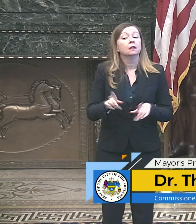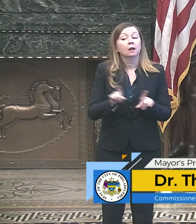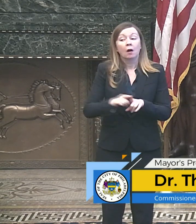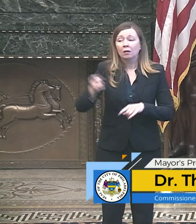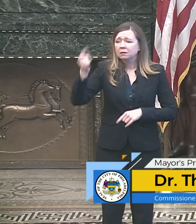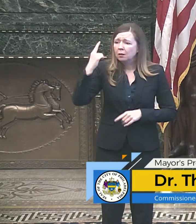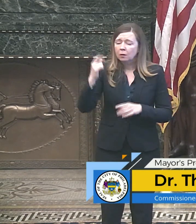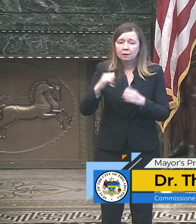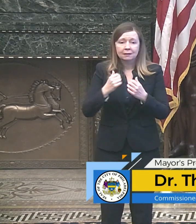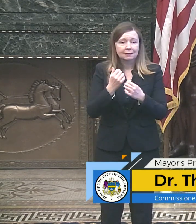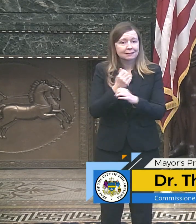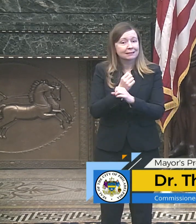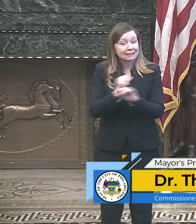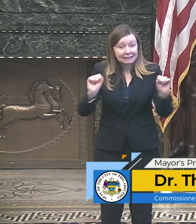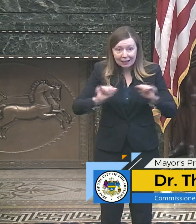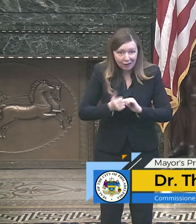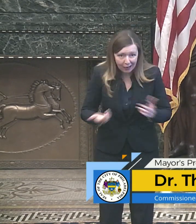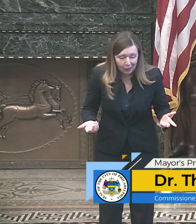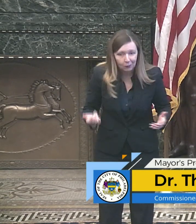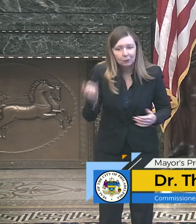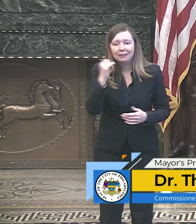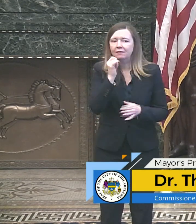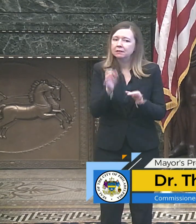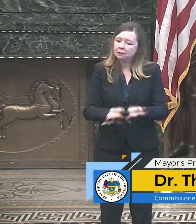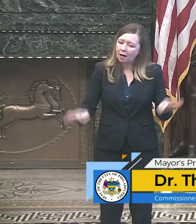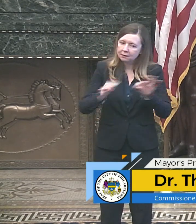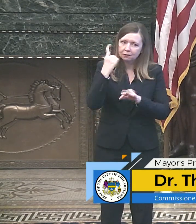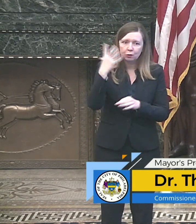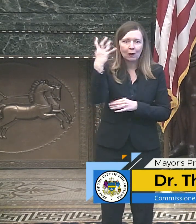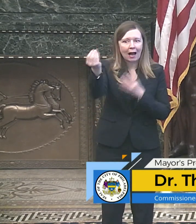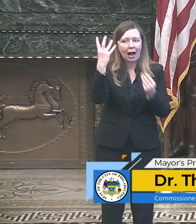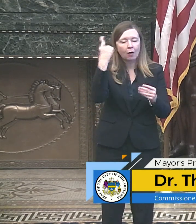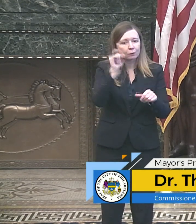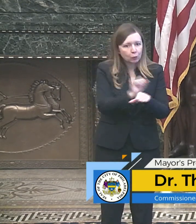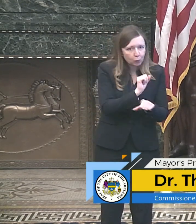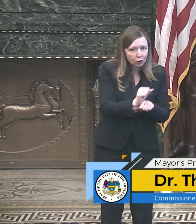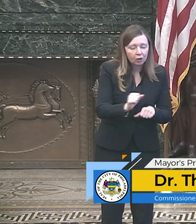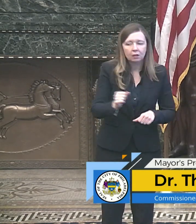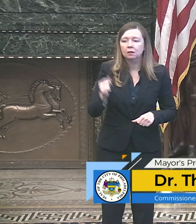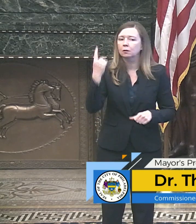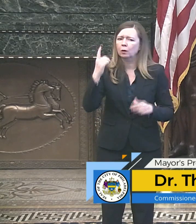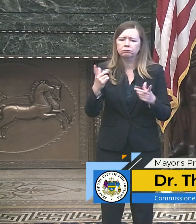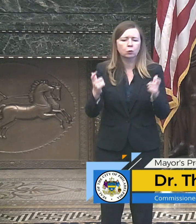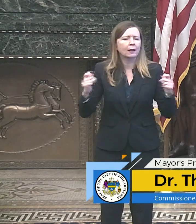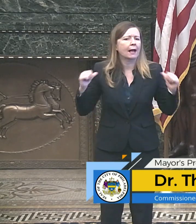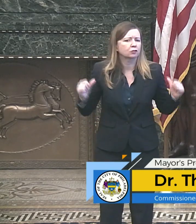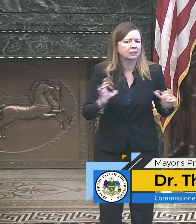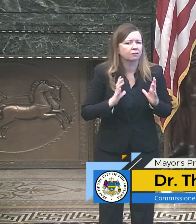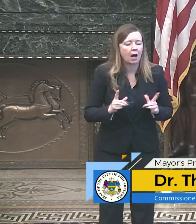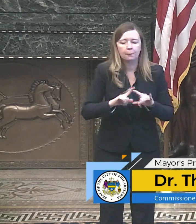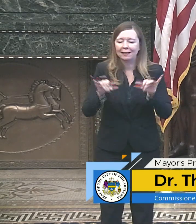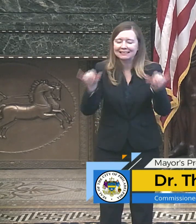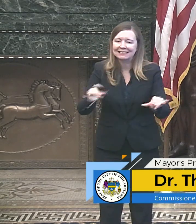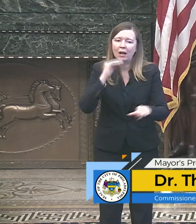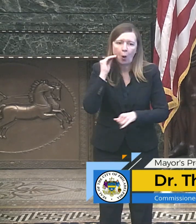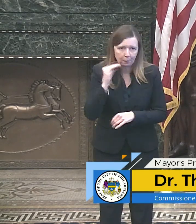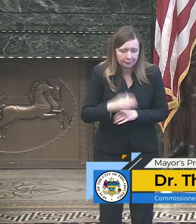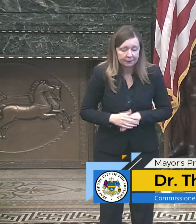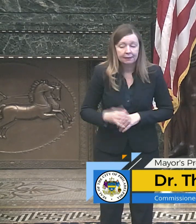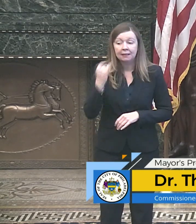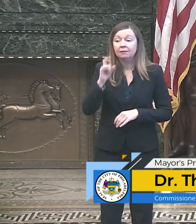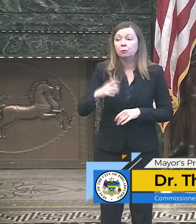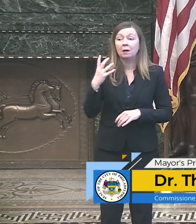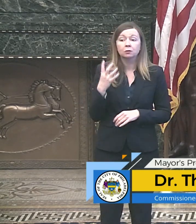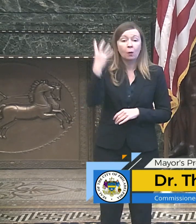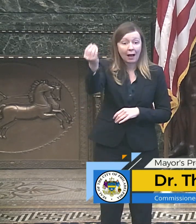safe. If it's not essential for you to be outside for work, or if you're not going outside just for some quick exercise, stay home. If you do have to